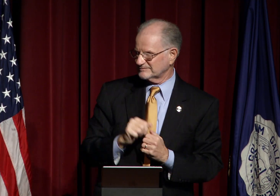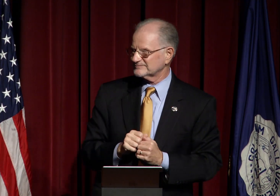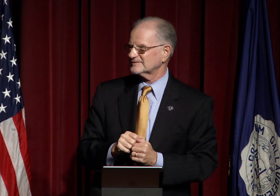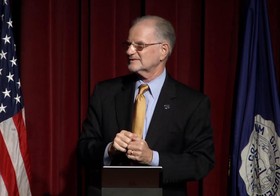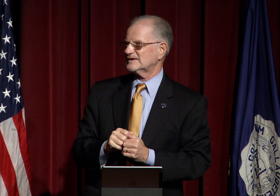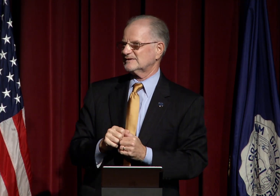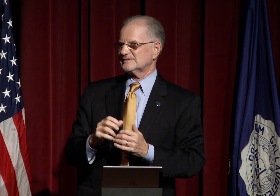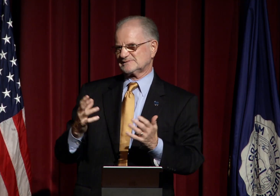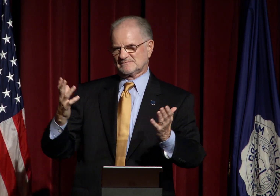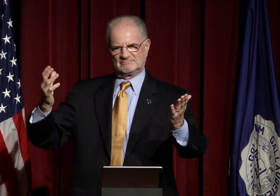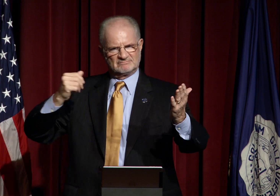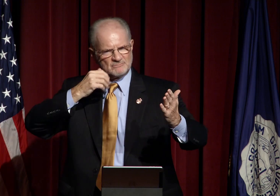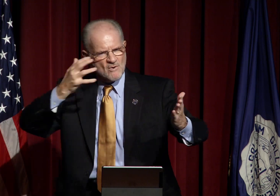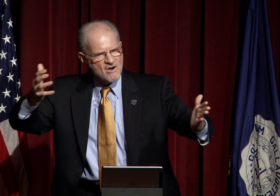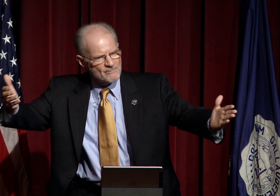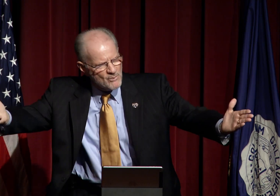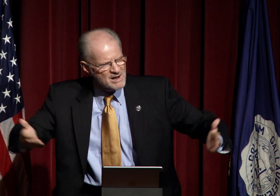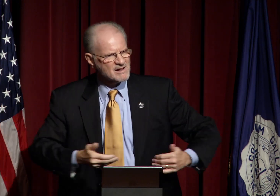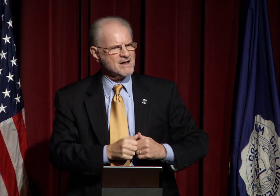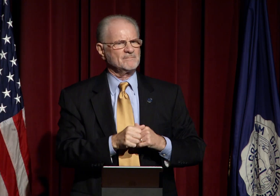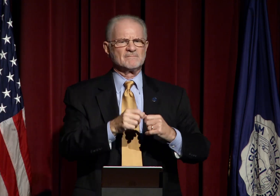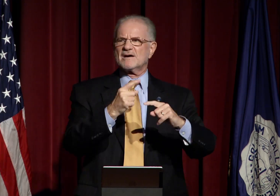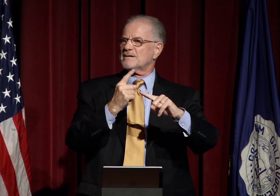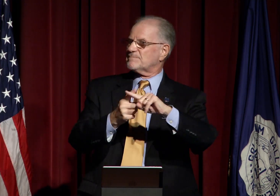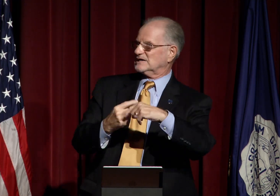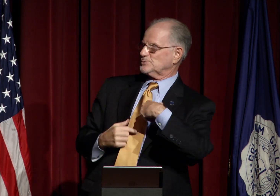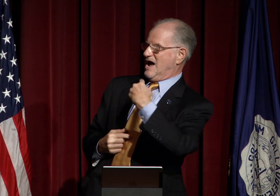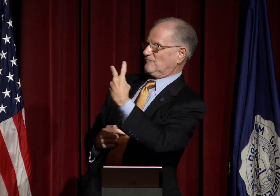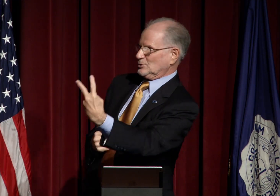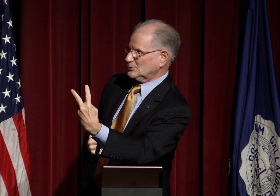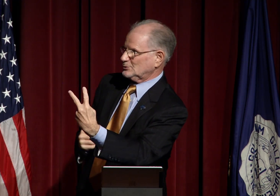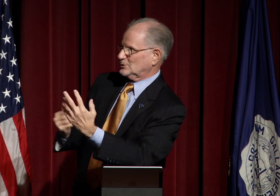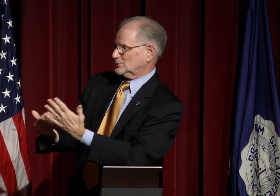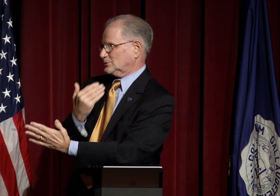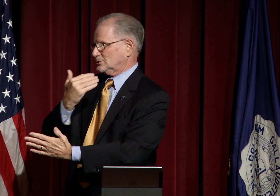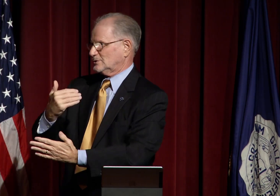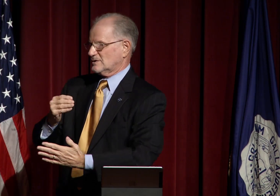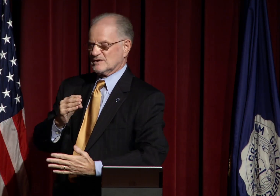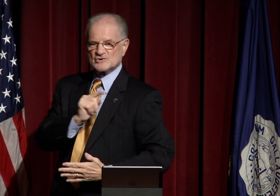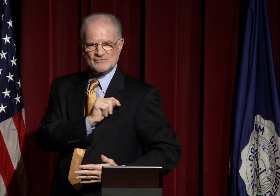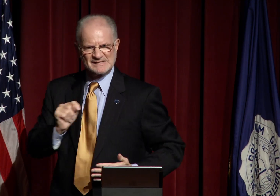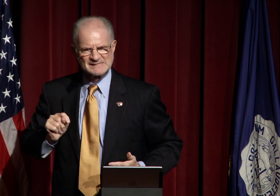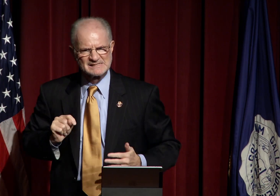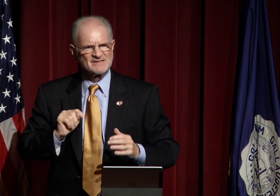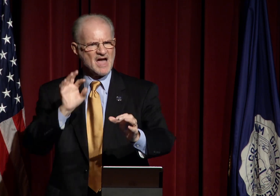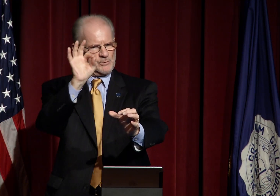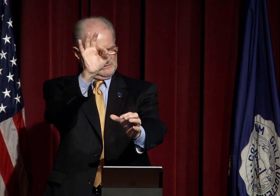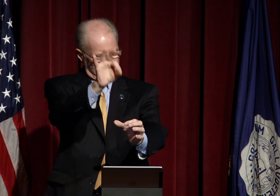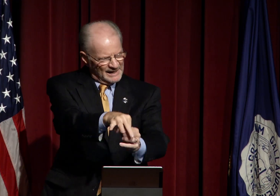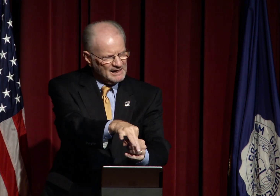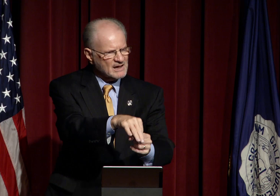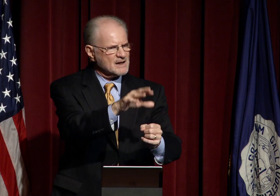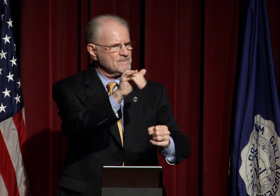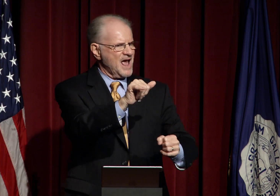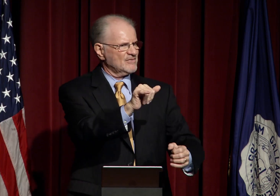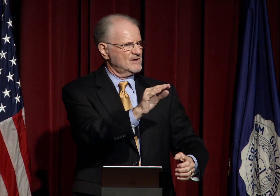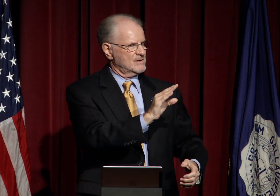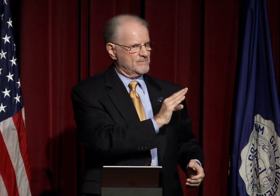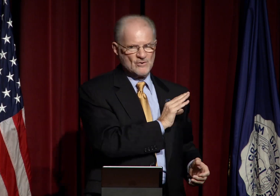join, G.K. Butterfield. I'd like to welcome them to our board, as well as 2 new trustees that